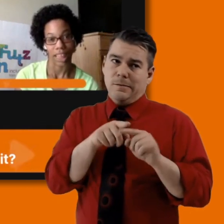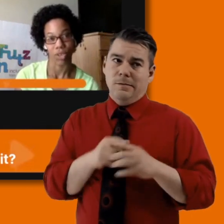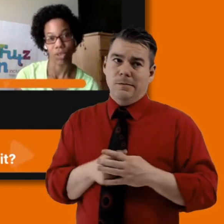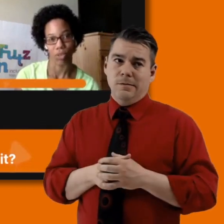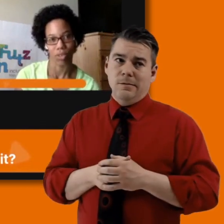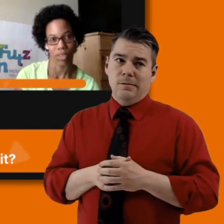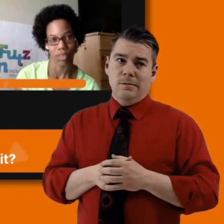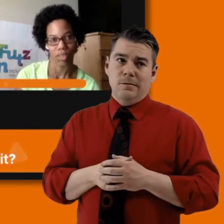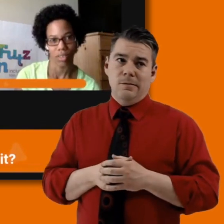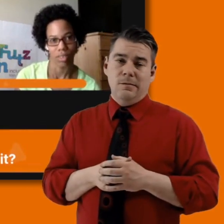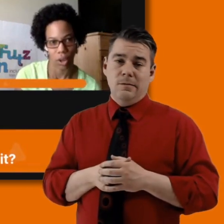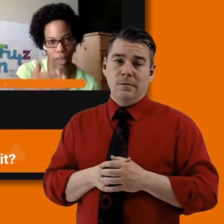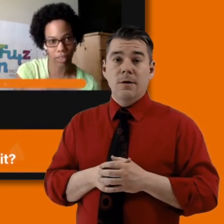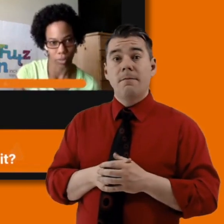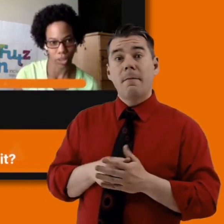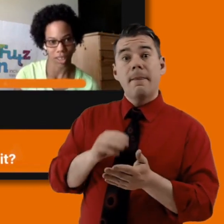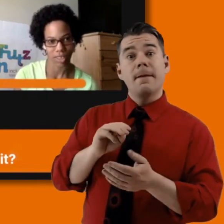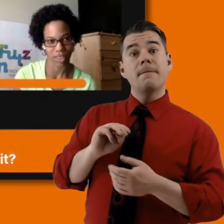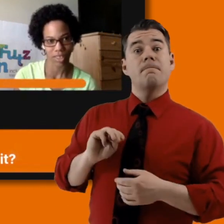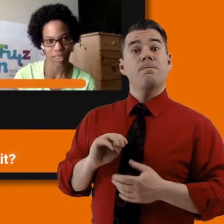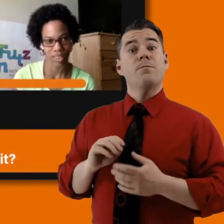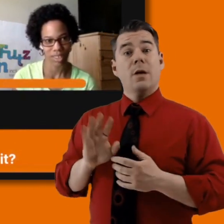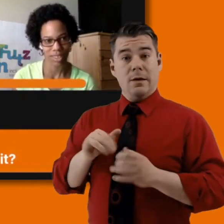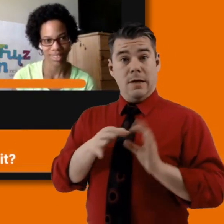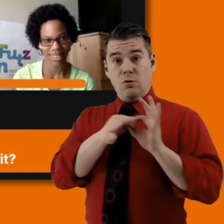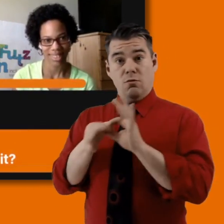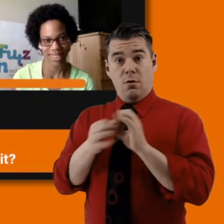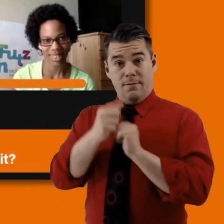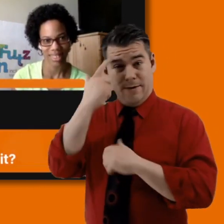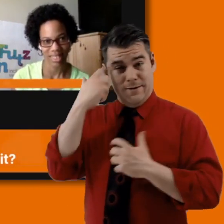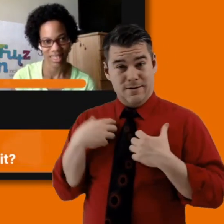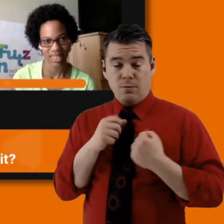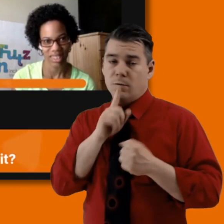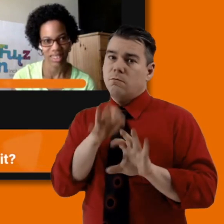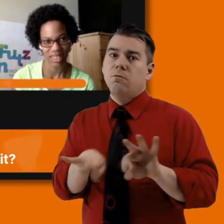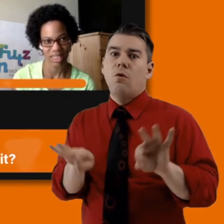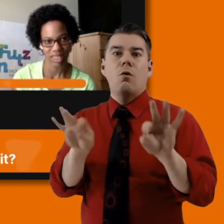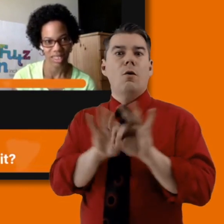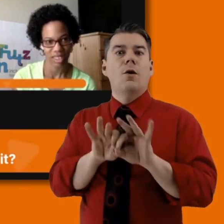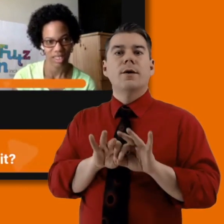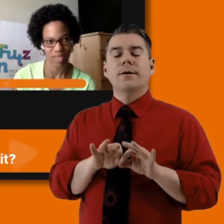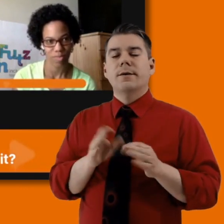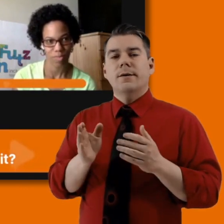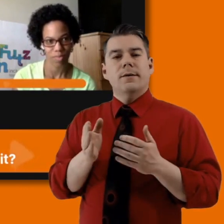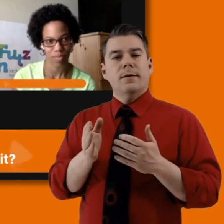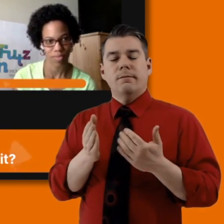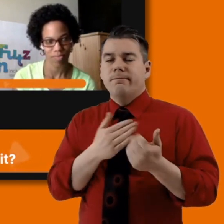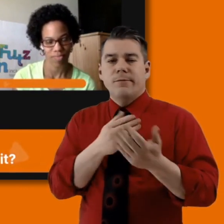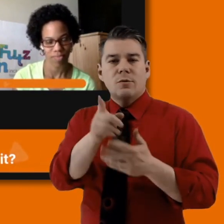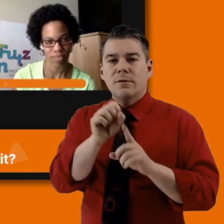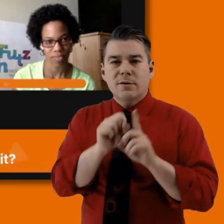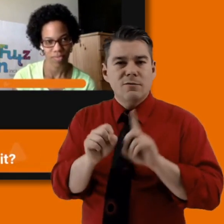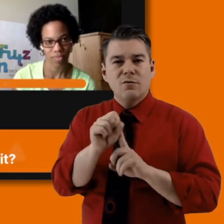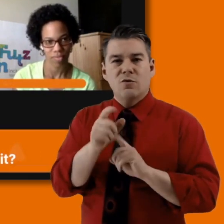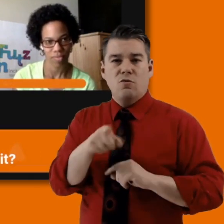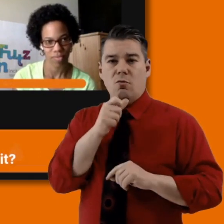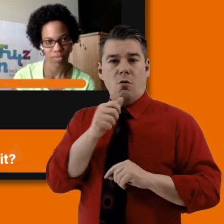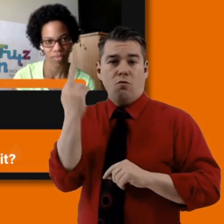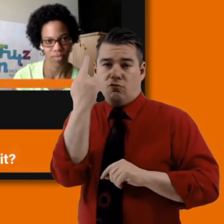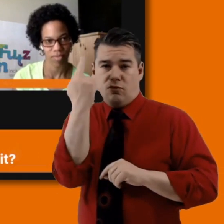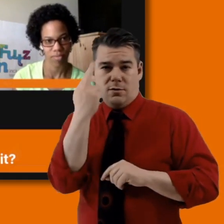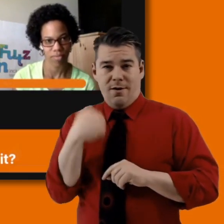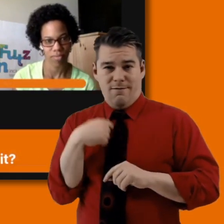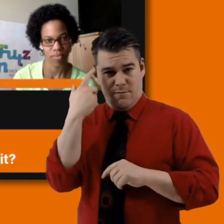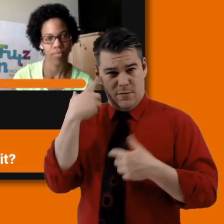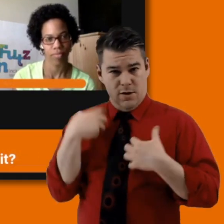that tie-in with mental health is so important, because even if you're in a situation where you don't realize that there's a